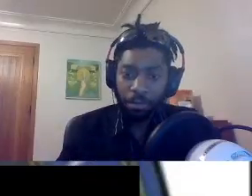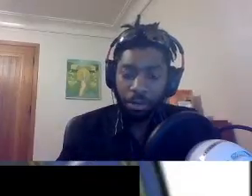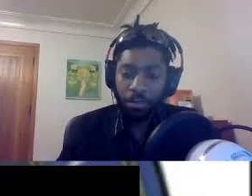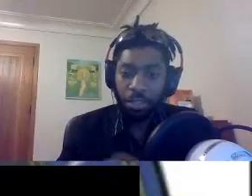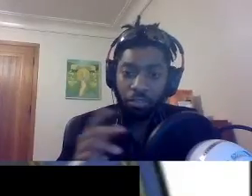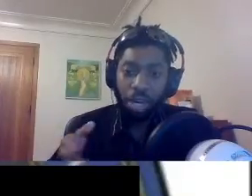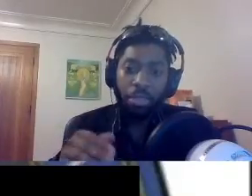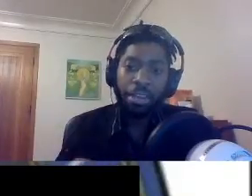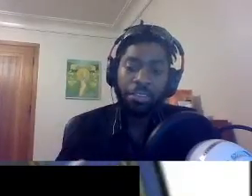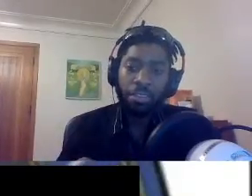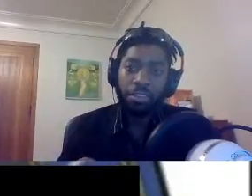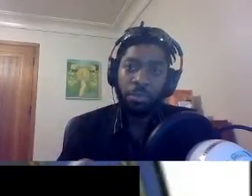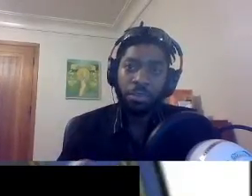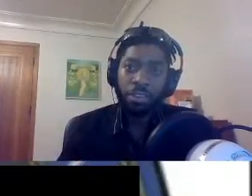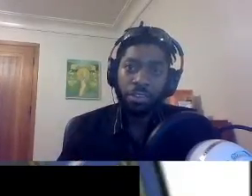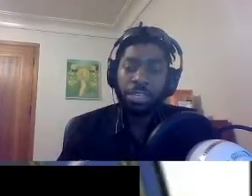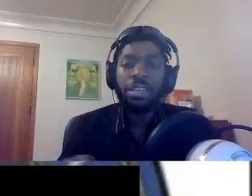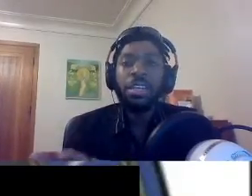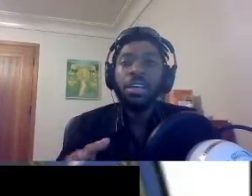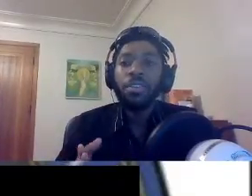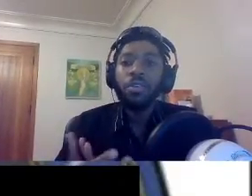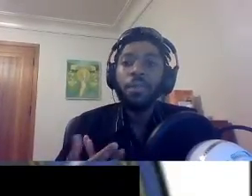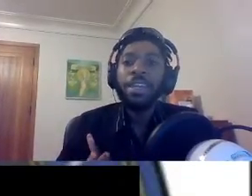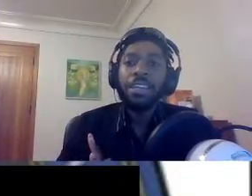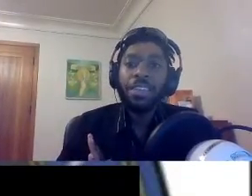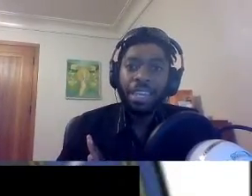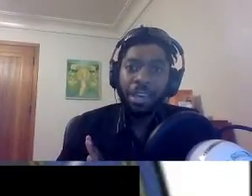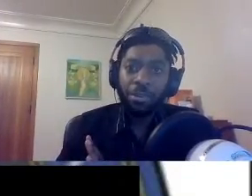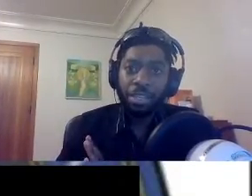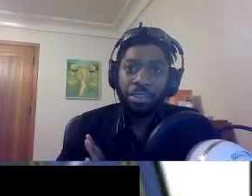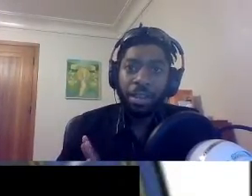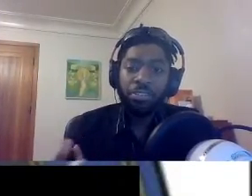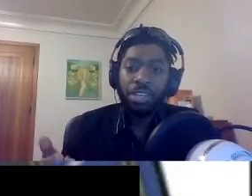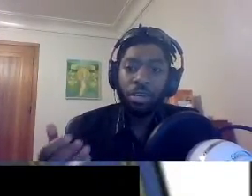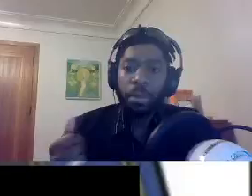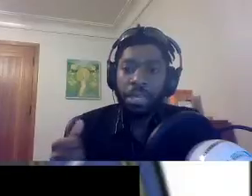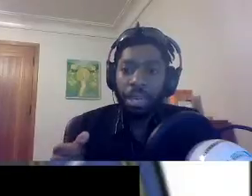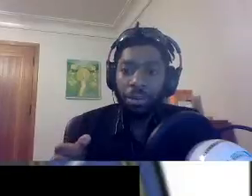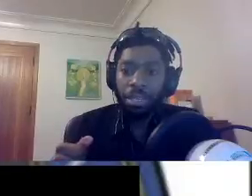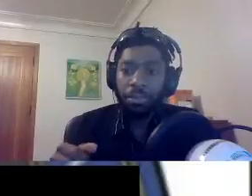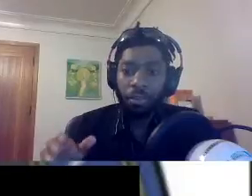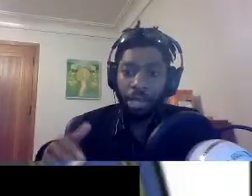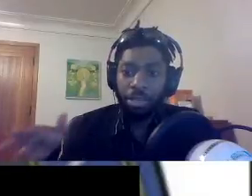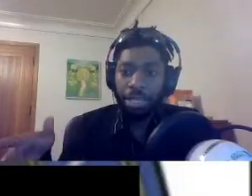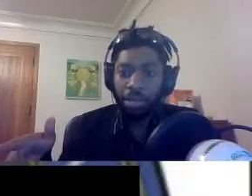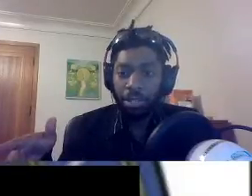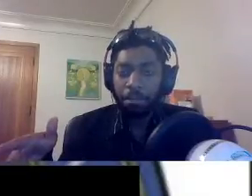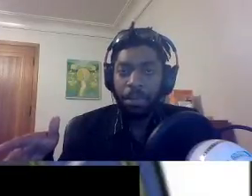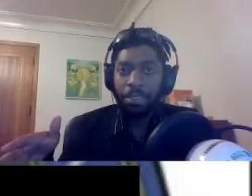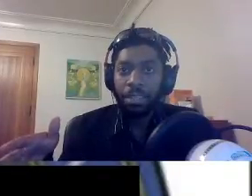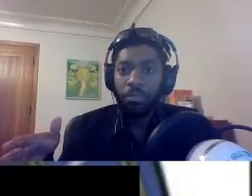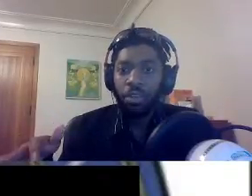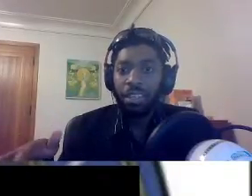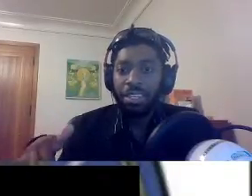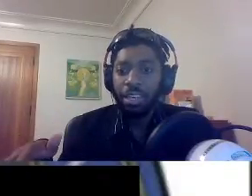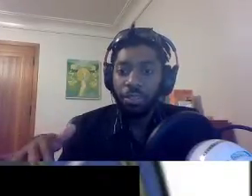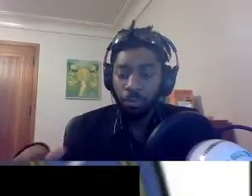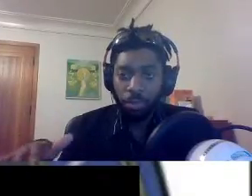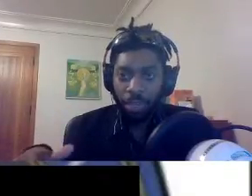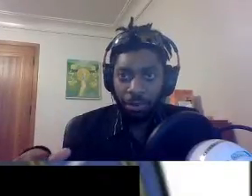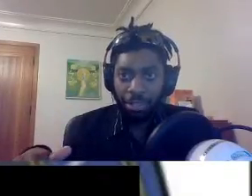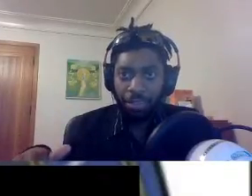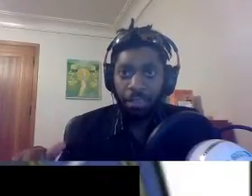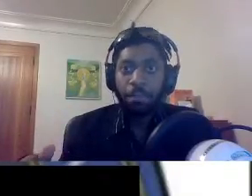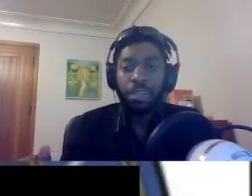opening some bars. Yes, Jonathan X is 100% correct. So depending on the county, they're actually going to go by county. So county to county. And then once they get down